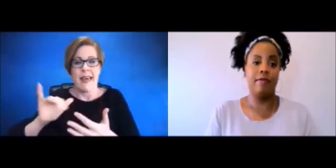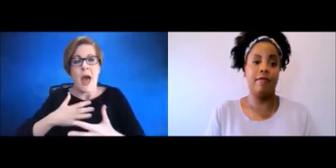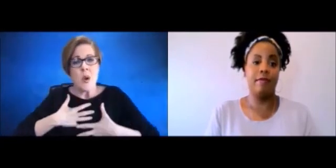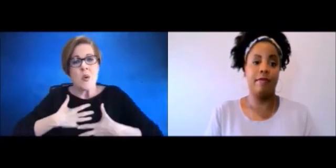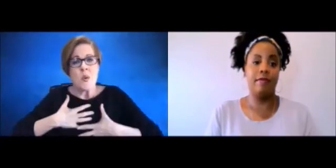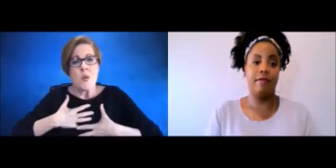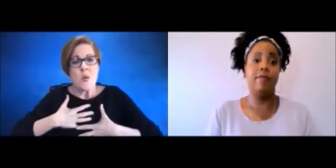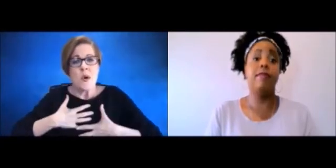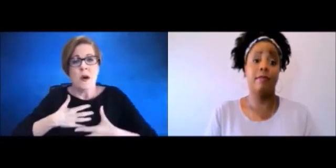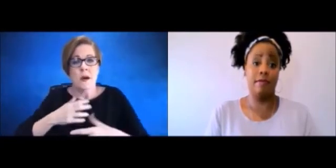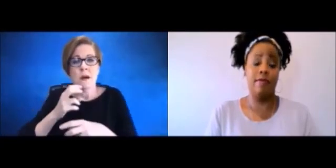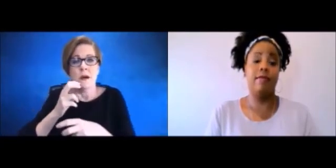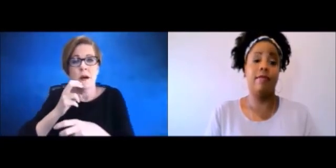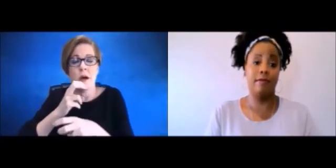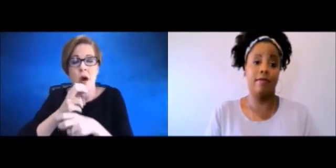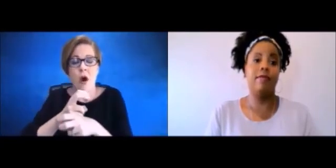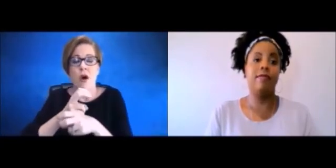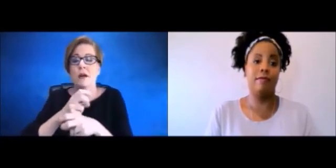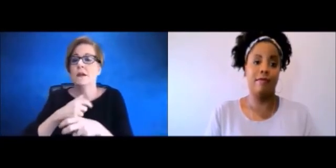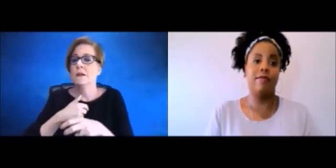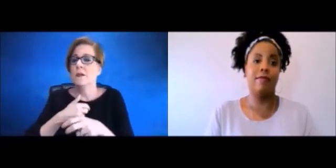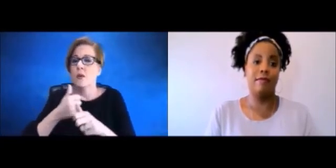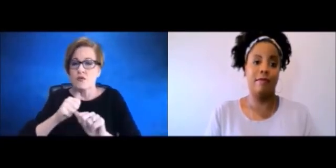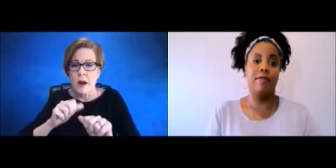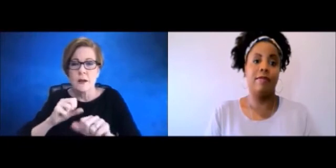tried to make sure that I was